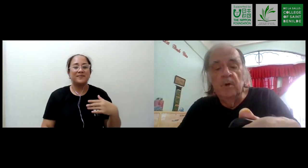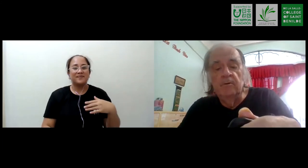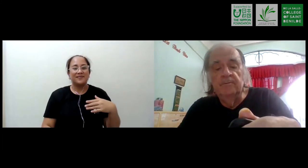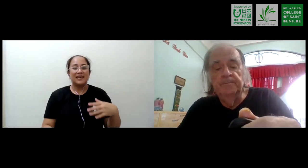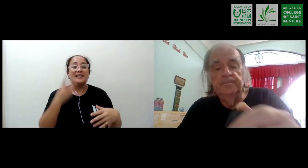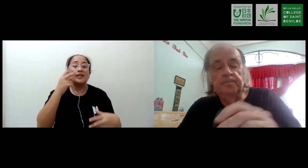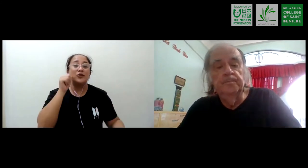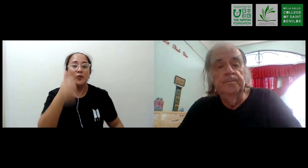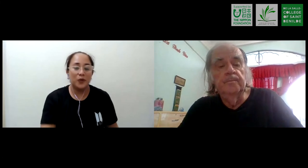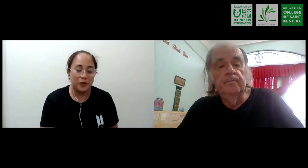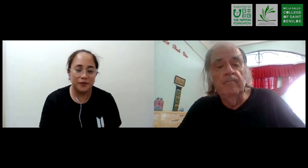tomorrow.